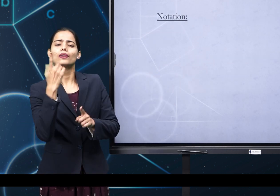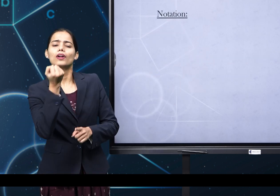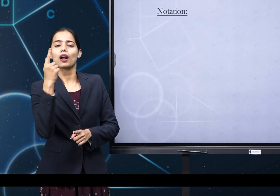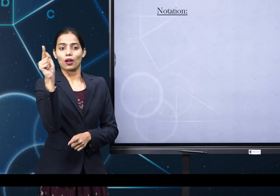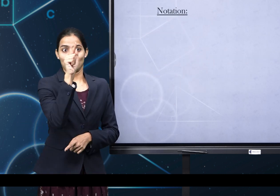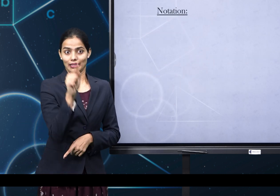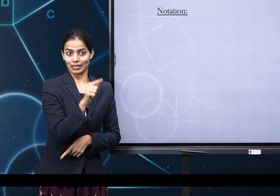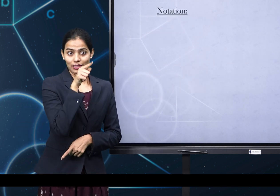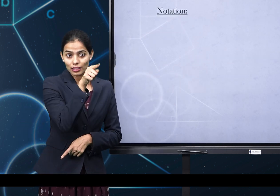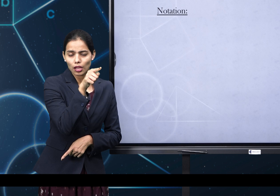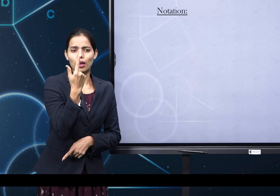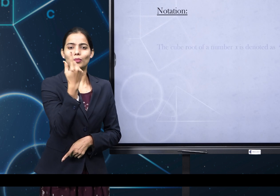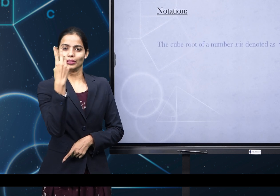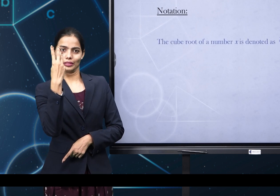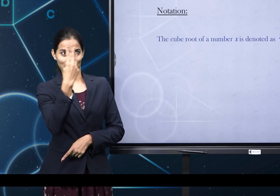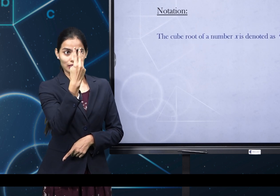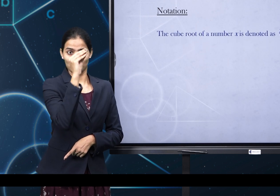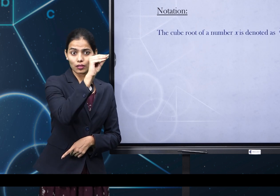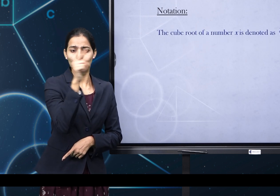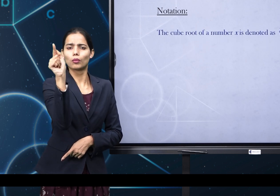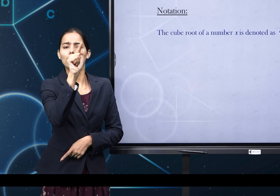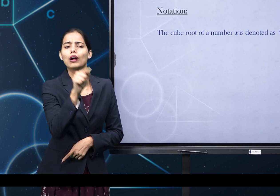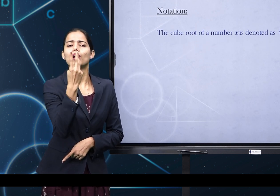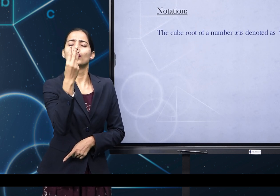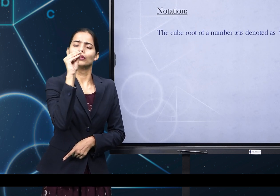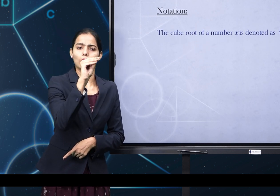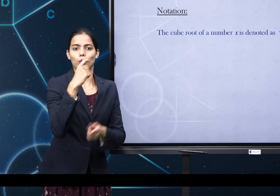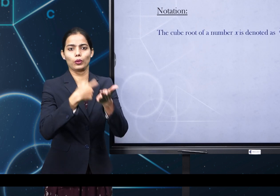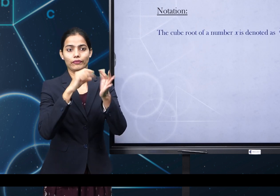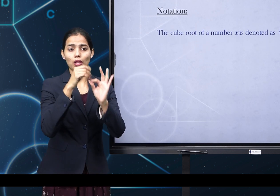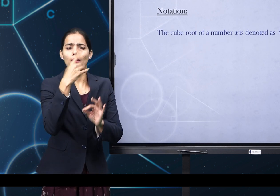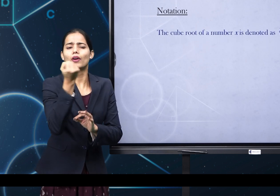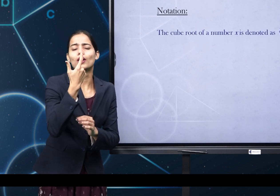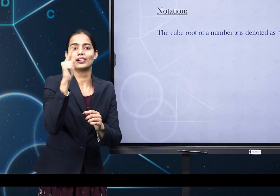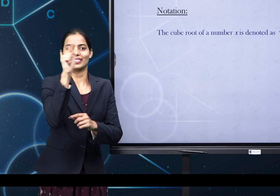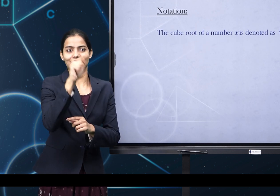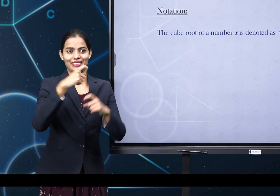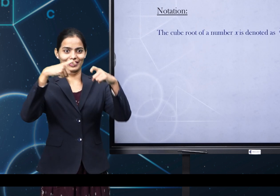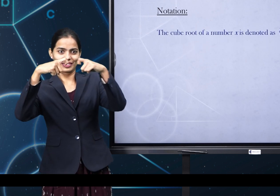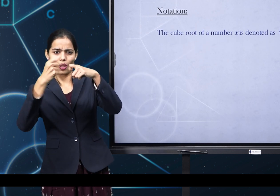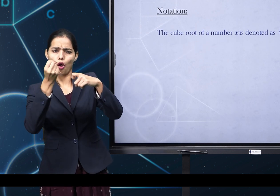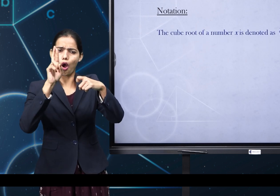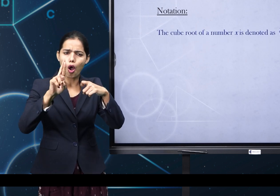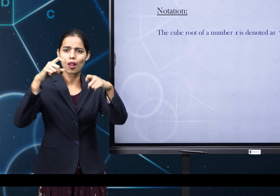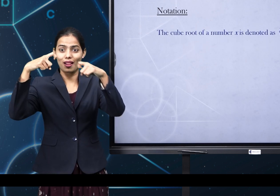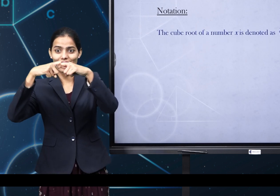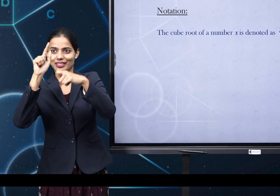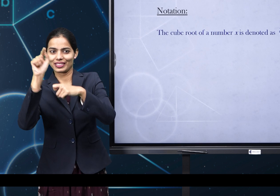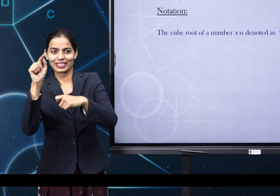Notation. The cube root of number x is denoted as cube root x or x power 1